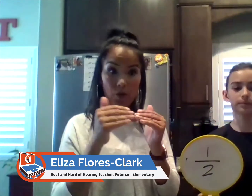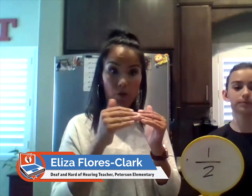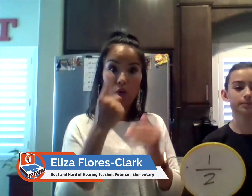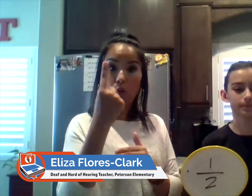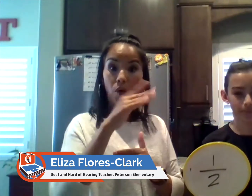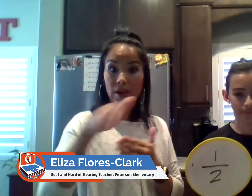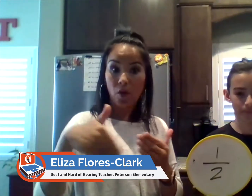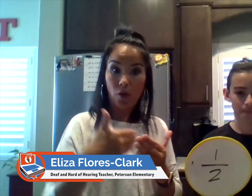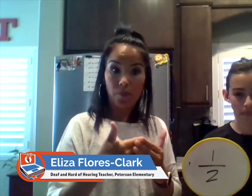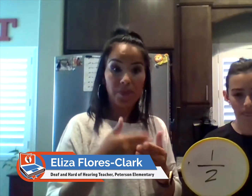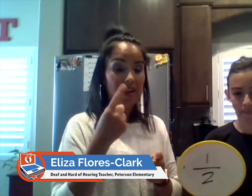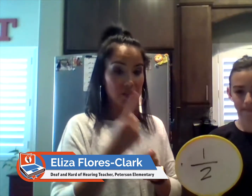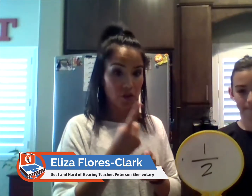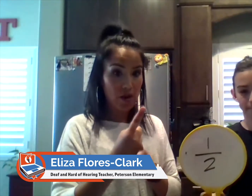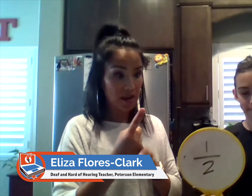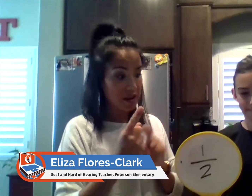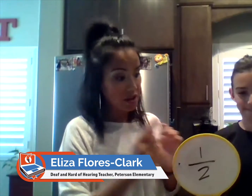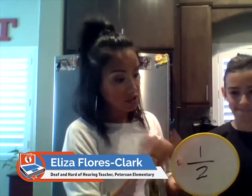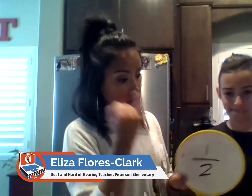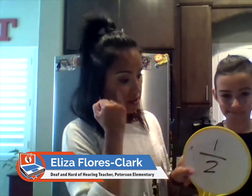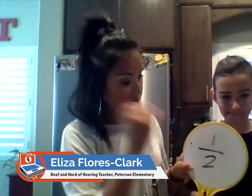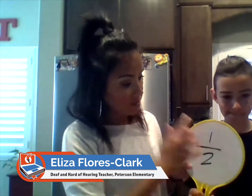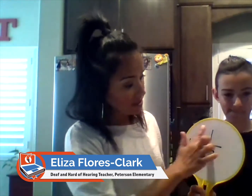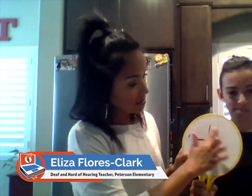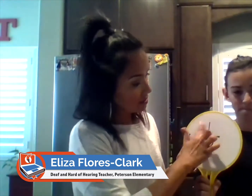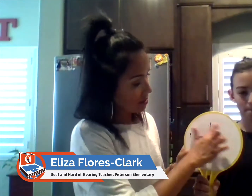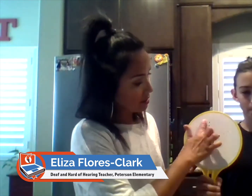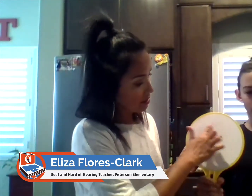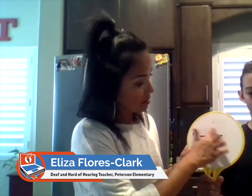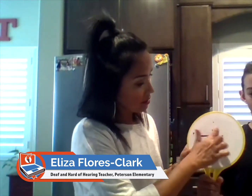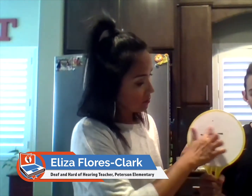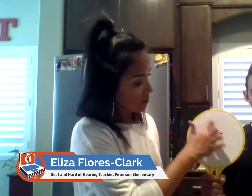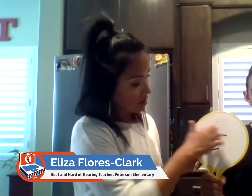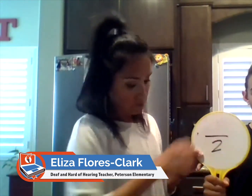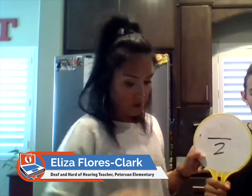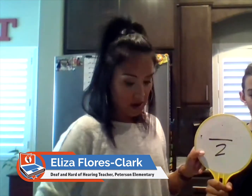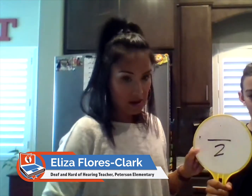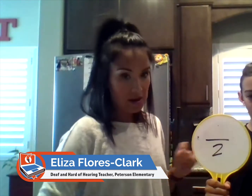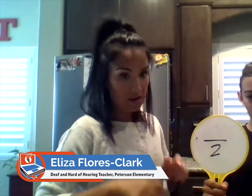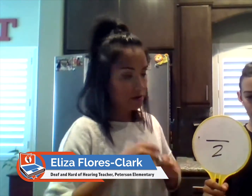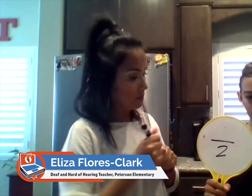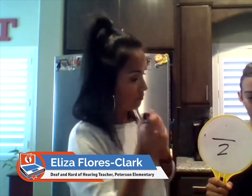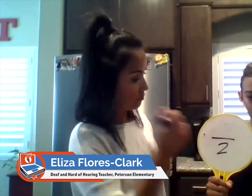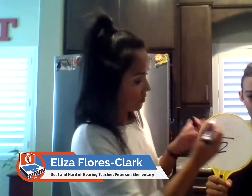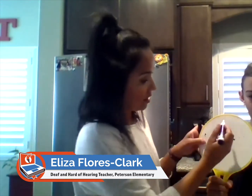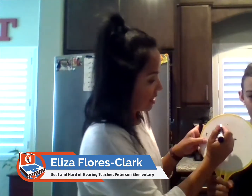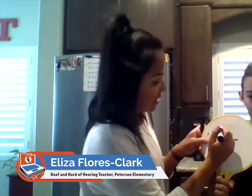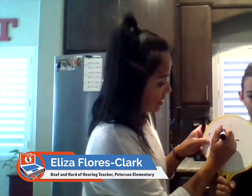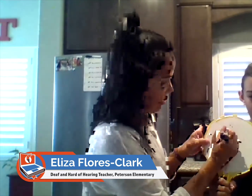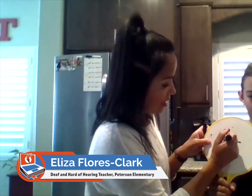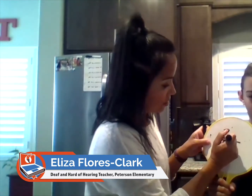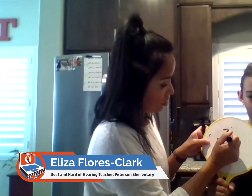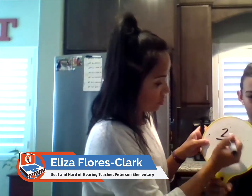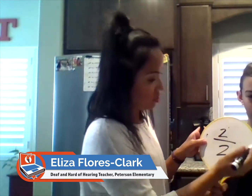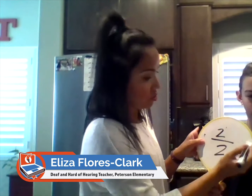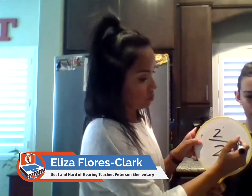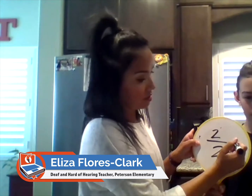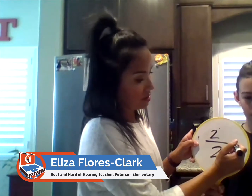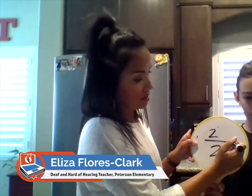equal 1 whole, and that is correct. So if this right here said 2, this